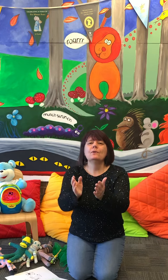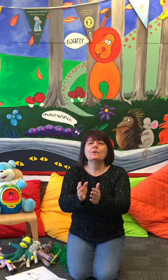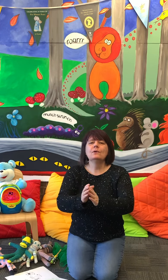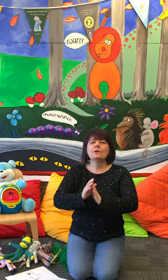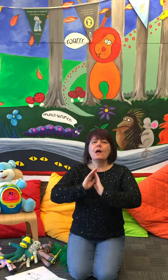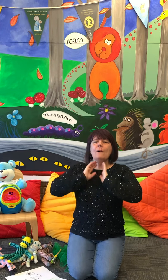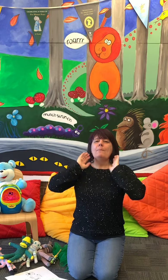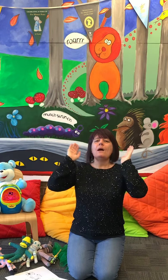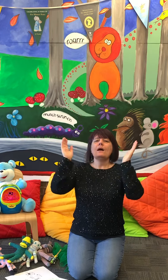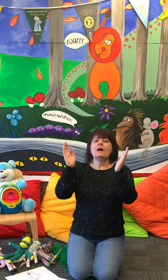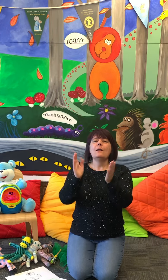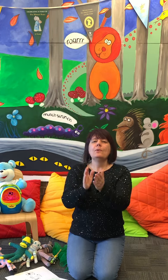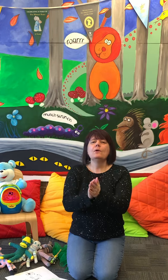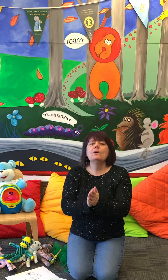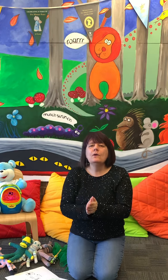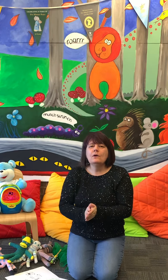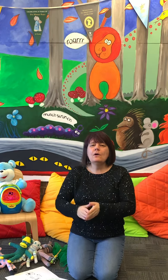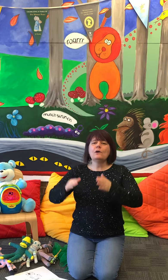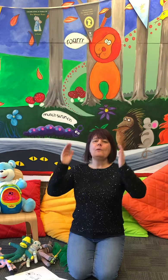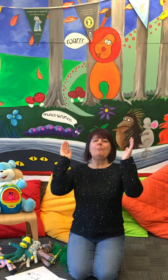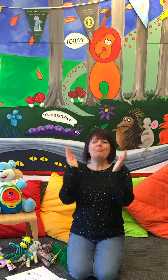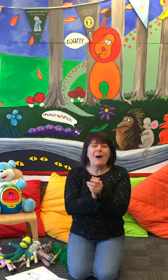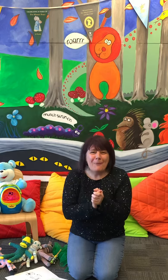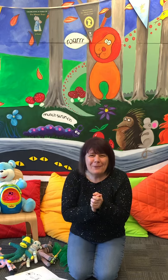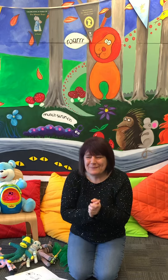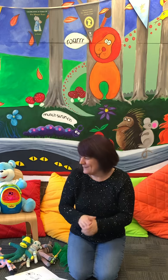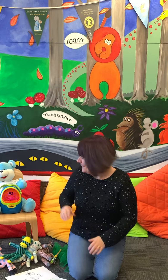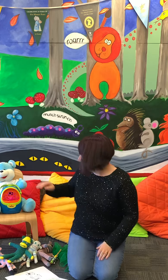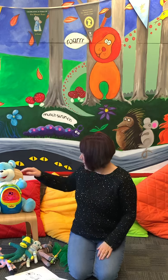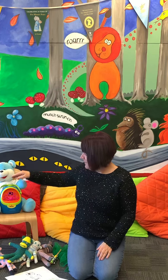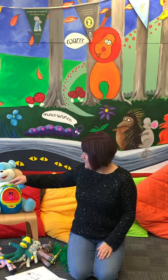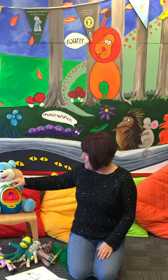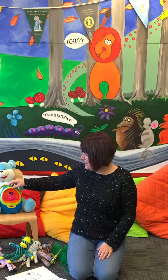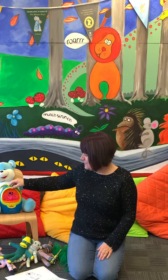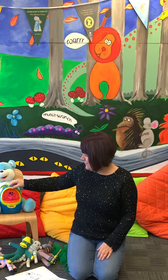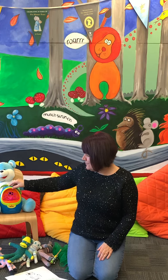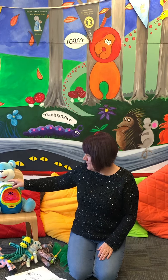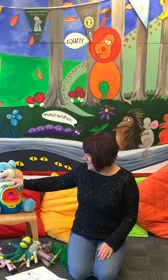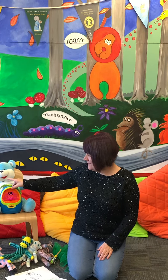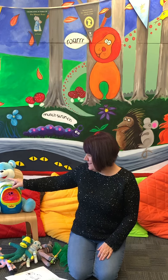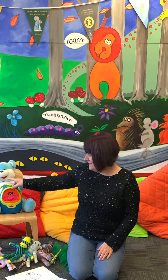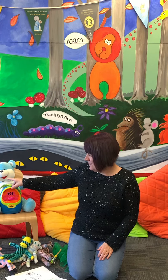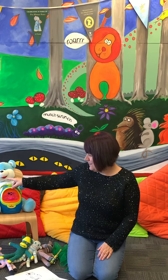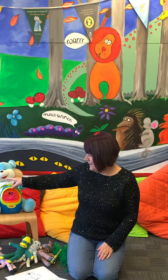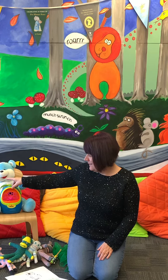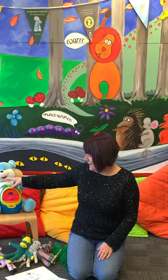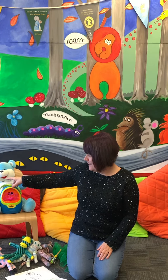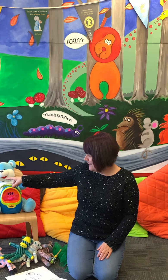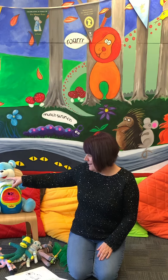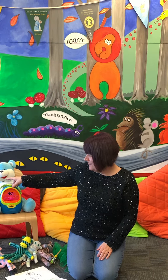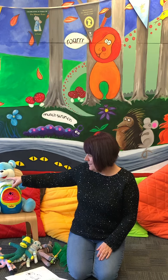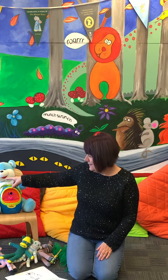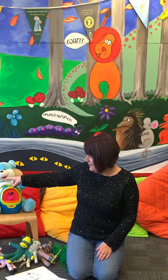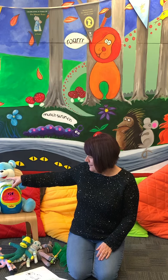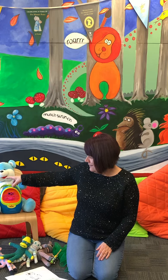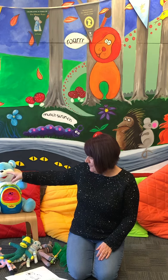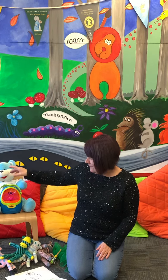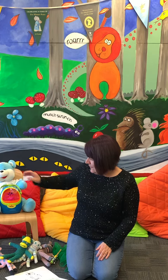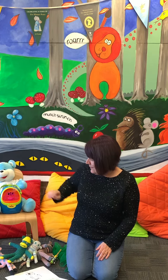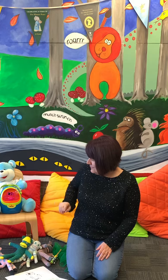bubble, bubble, pop! Let's pop those bubbles on so you can see them. Here they come. Look, they're going to go,